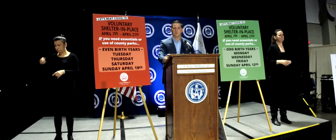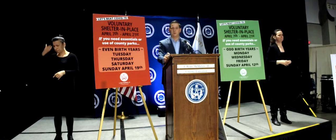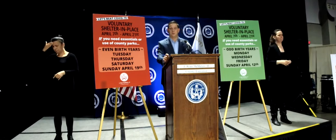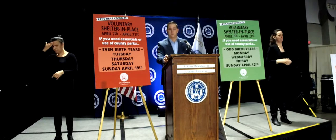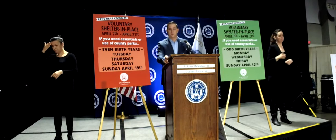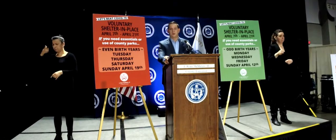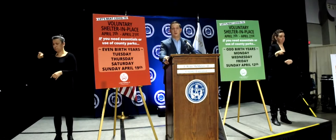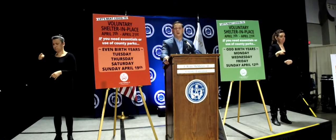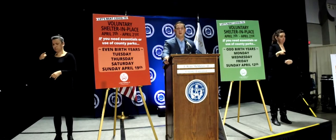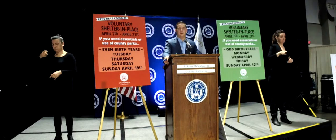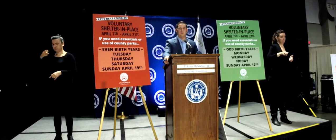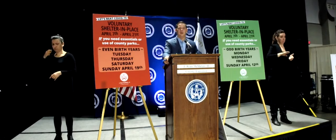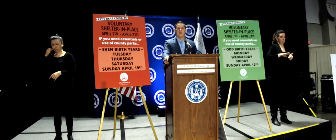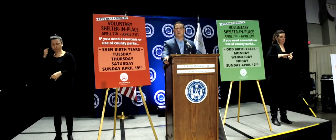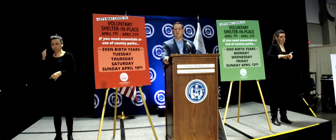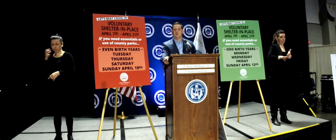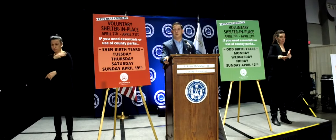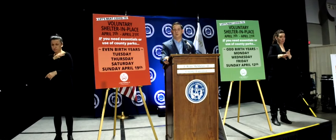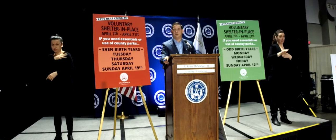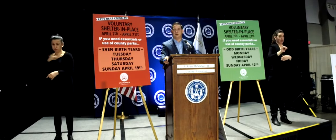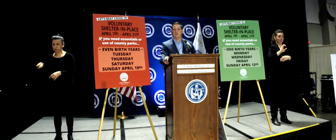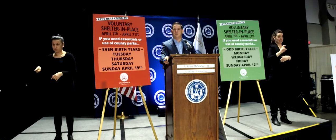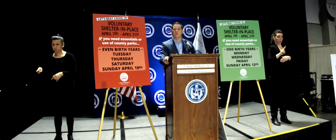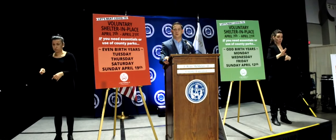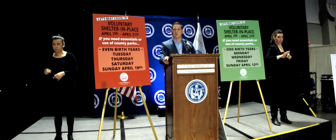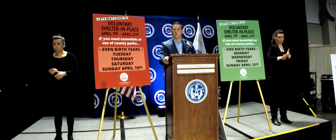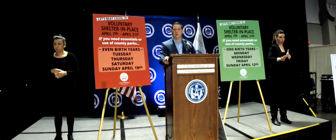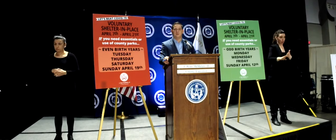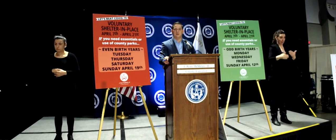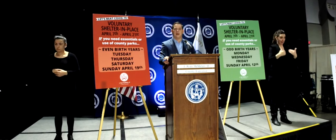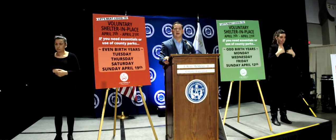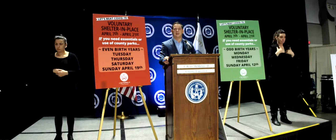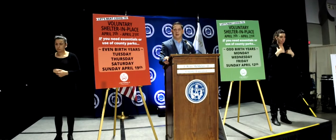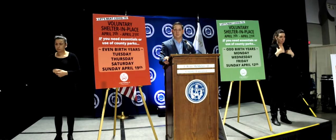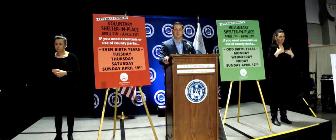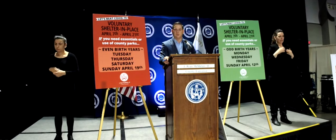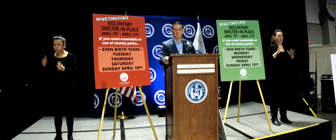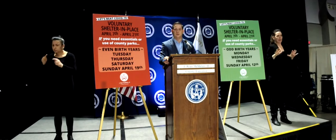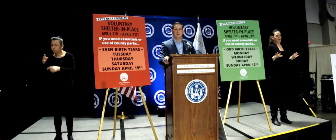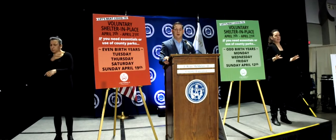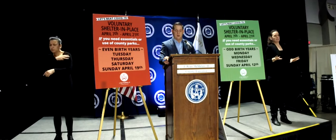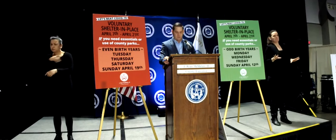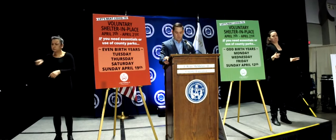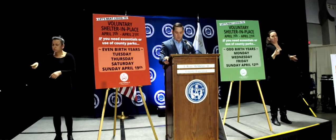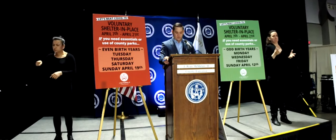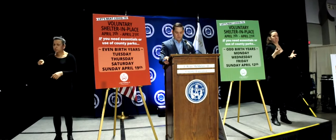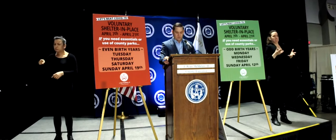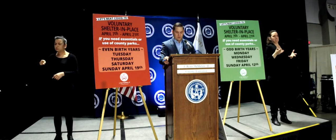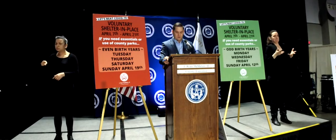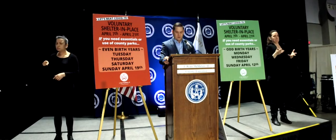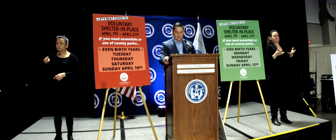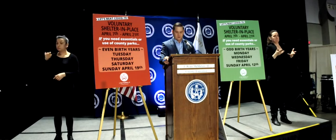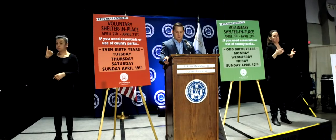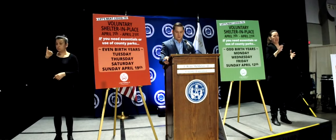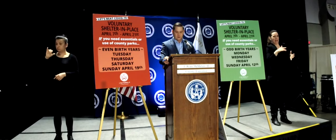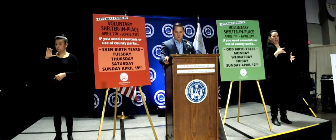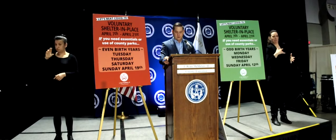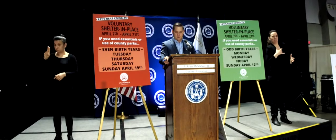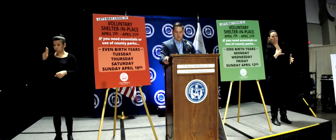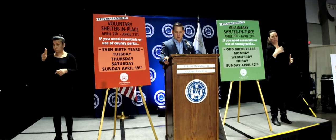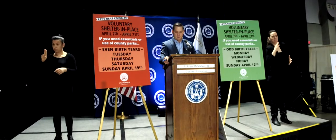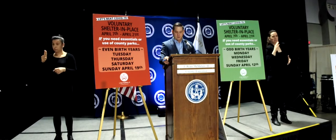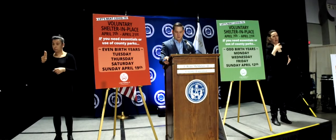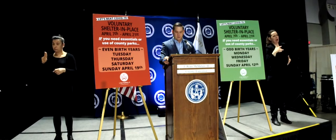that we've had people move out of ICU, and I'm assuming some of them have gotten out of the hospital. But